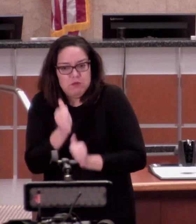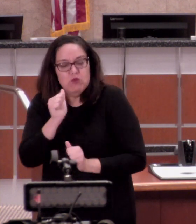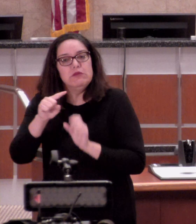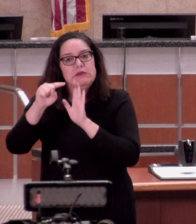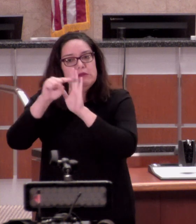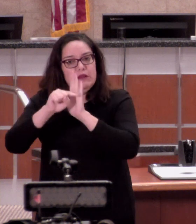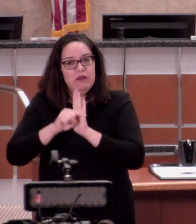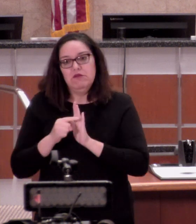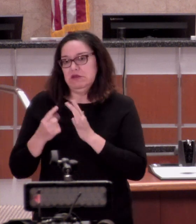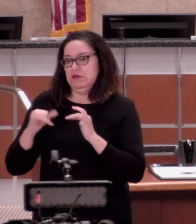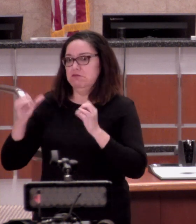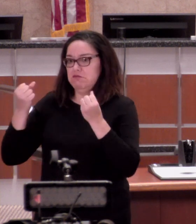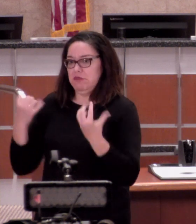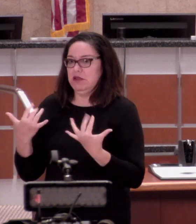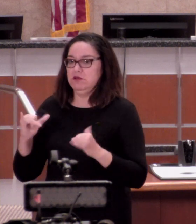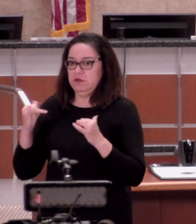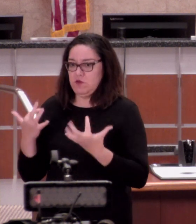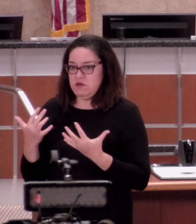results.